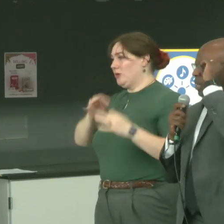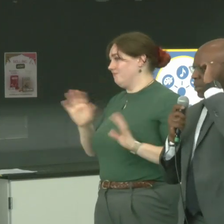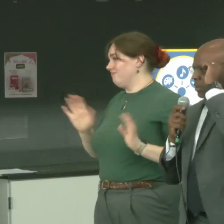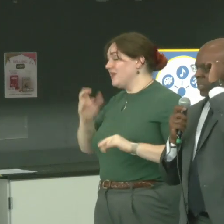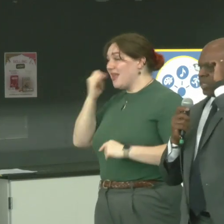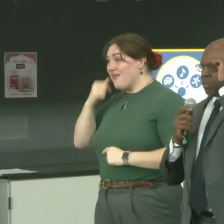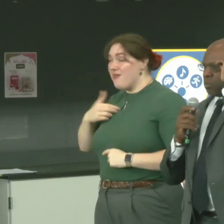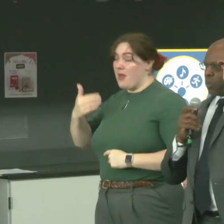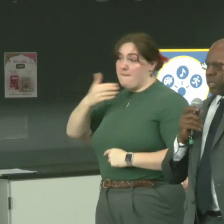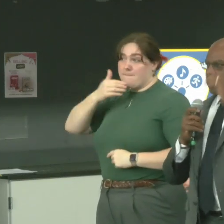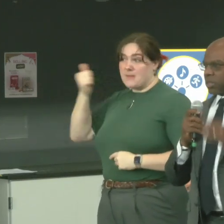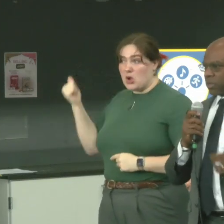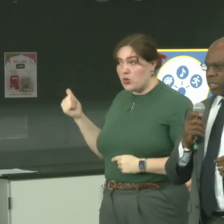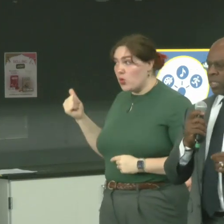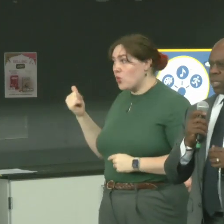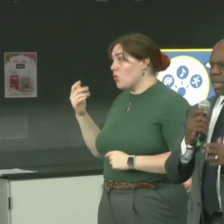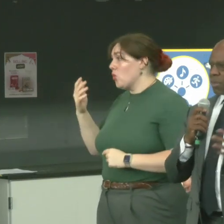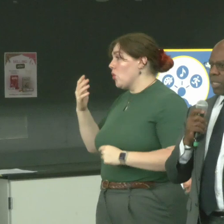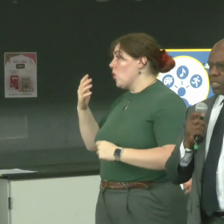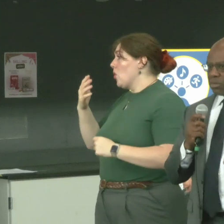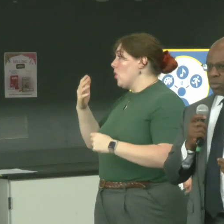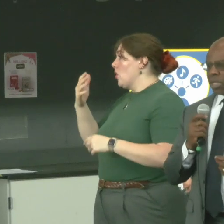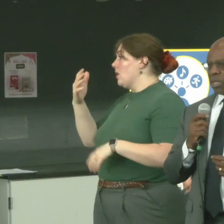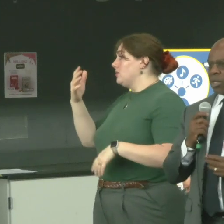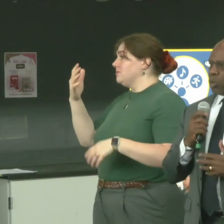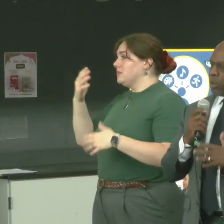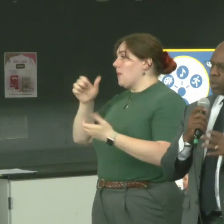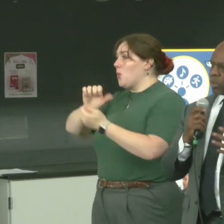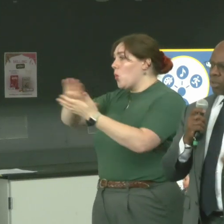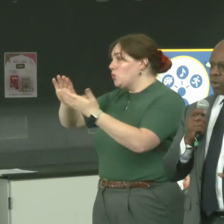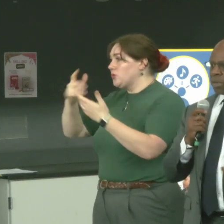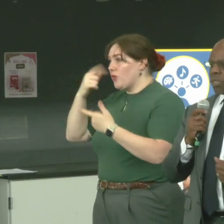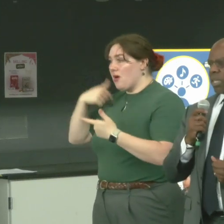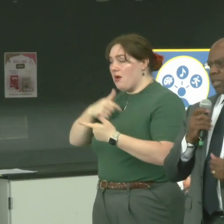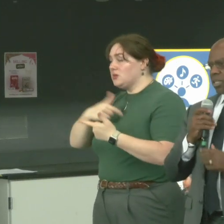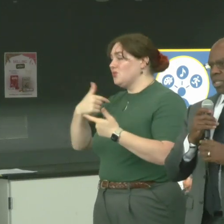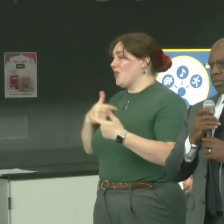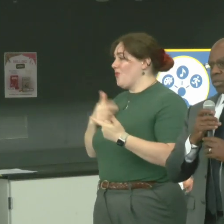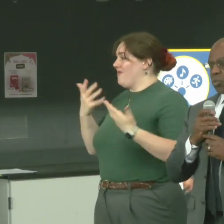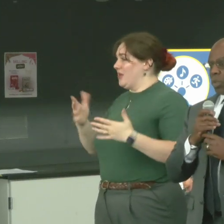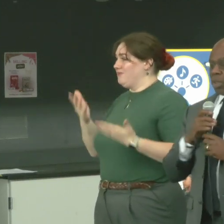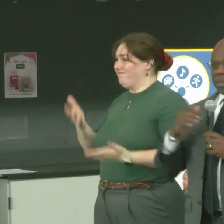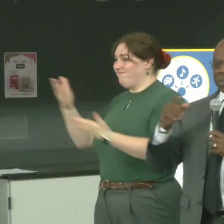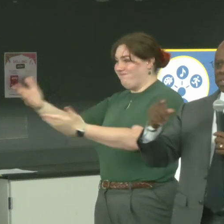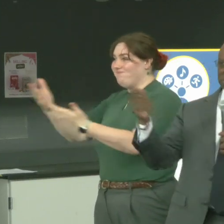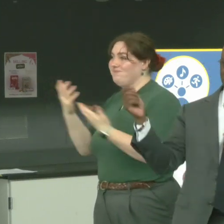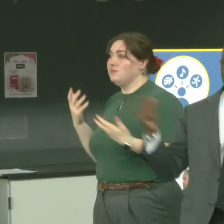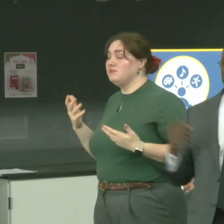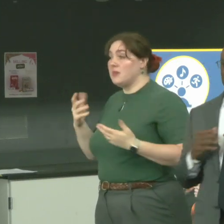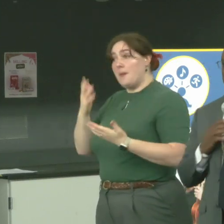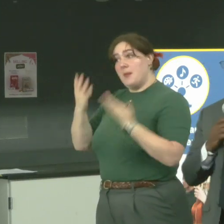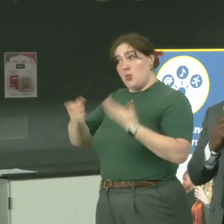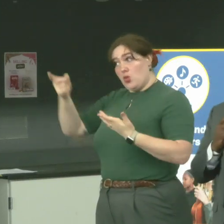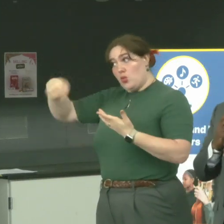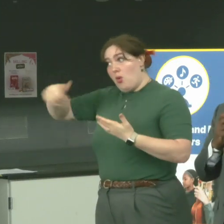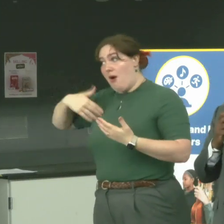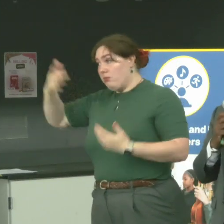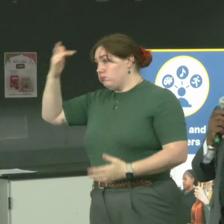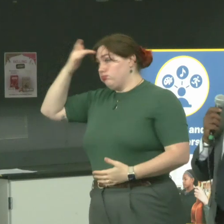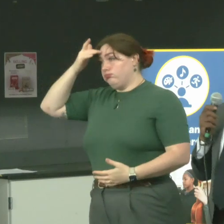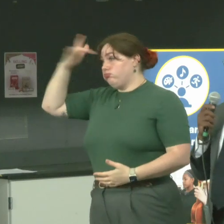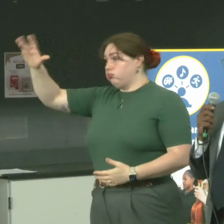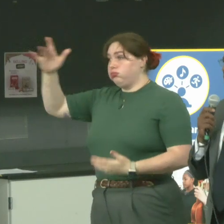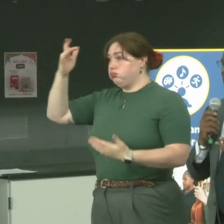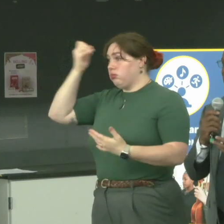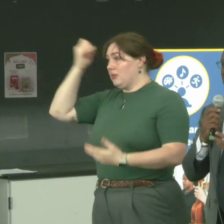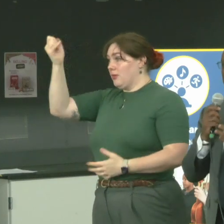If there was a better, more enduring, comprehensive way, we would have already put that on the table. Maybe some of you have some brilliant ideas on how we